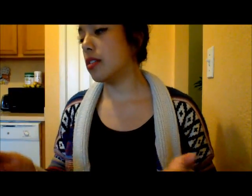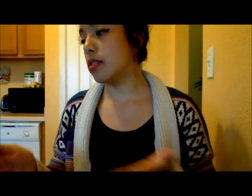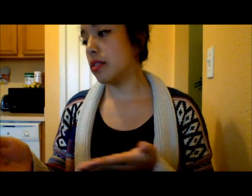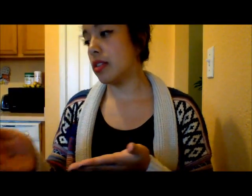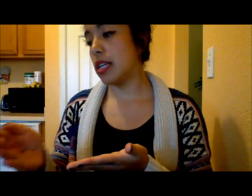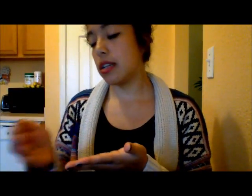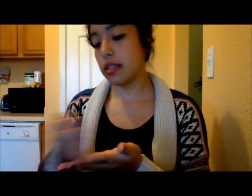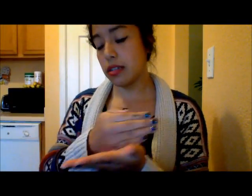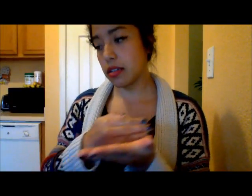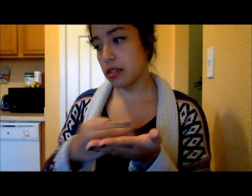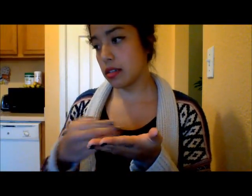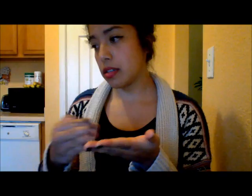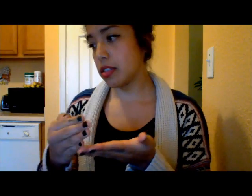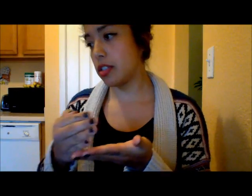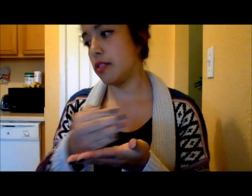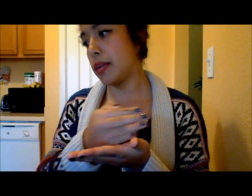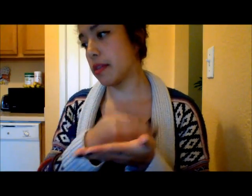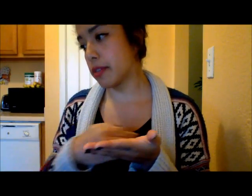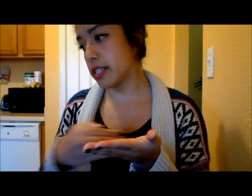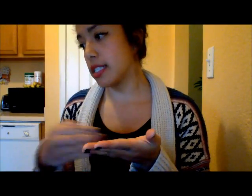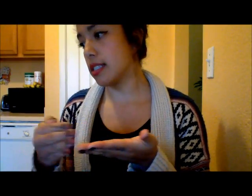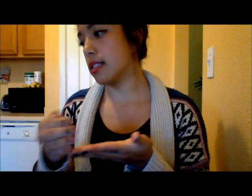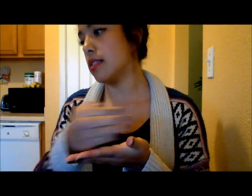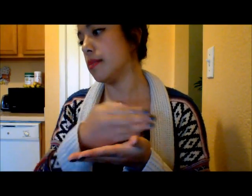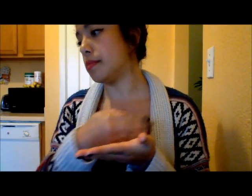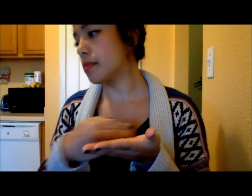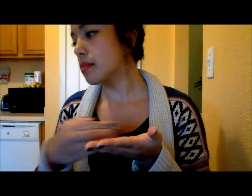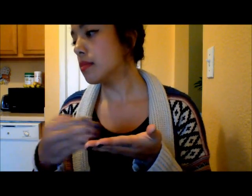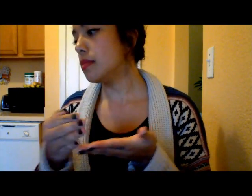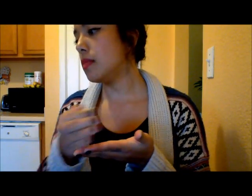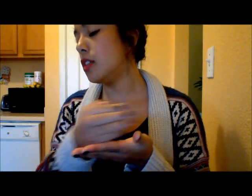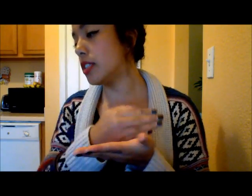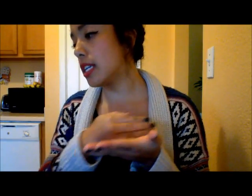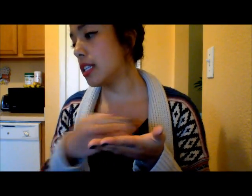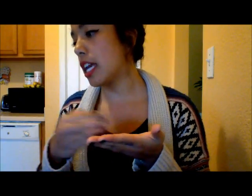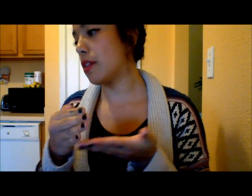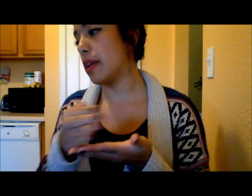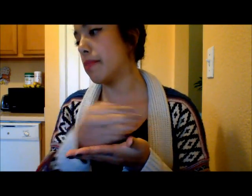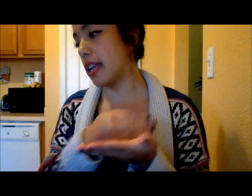so to make a purchase using a layaway plan.